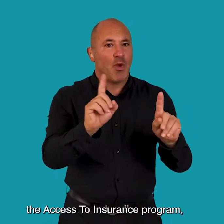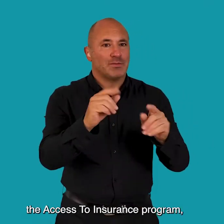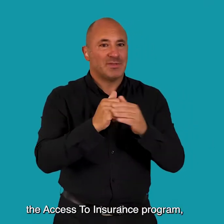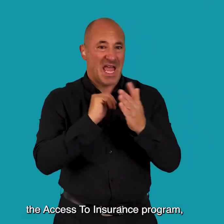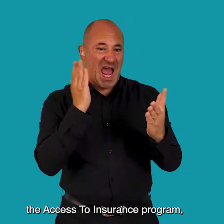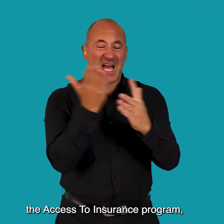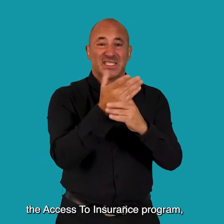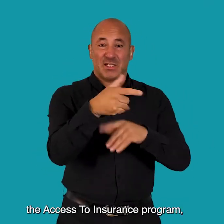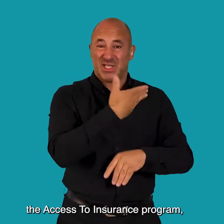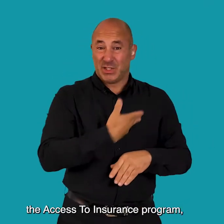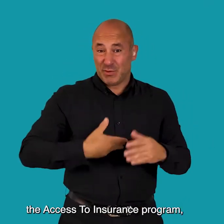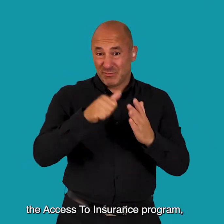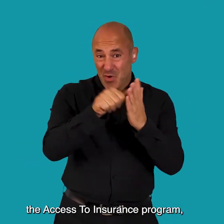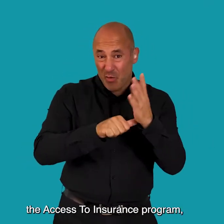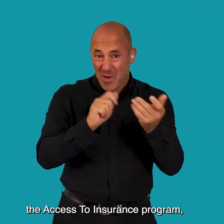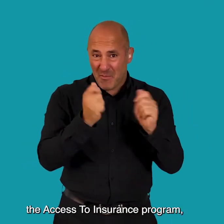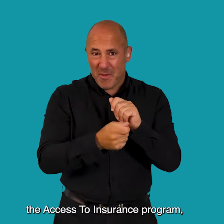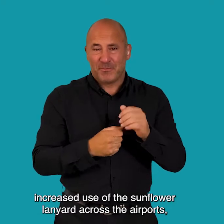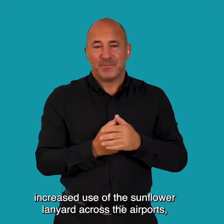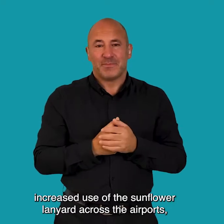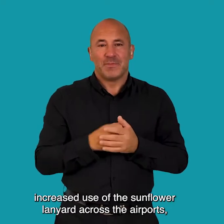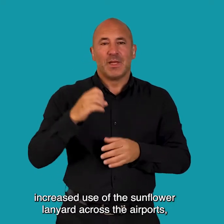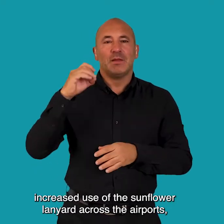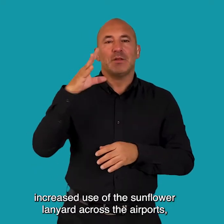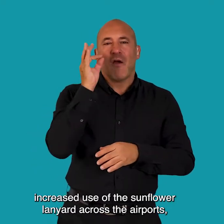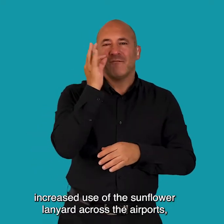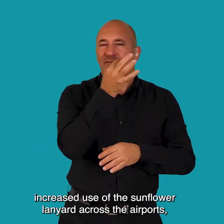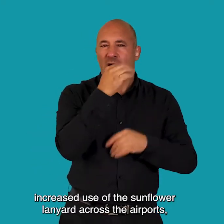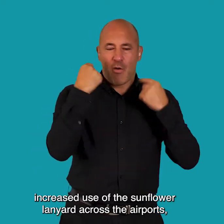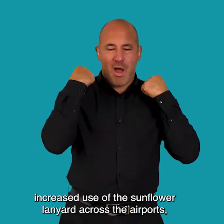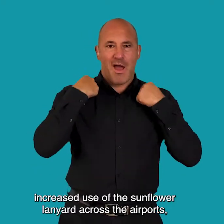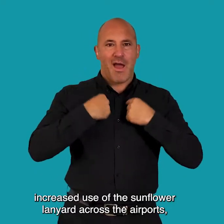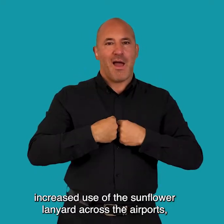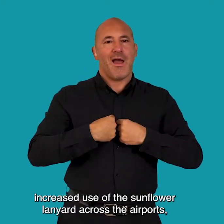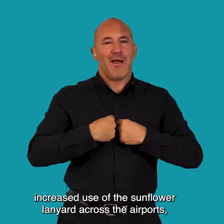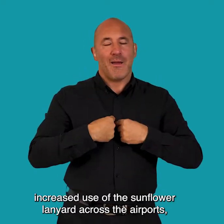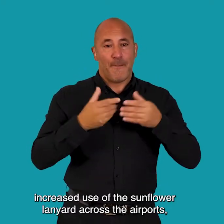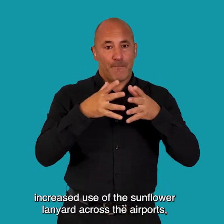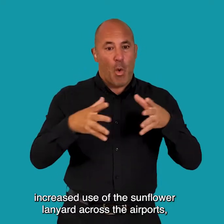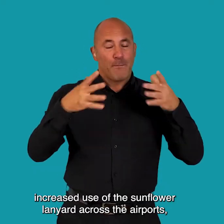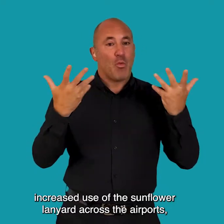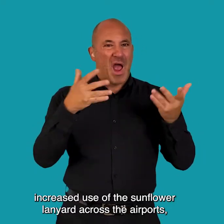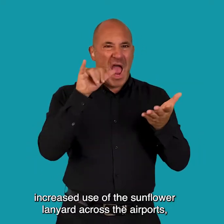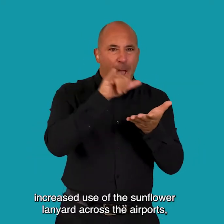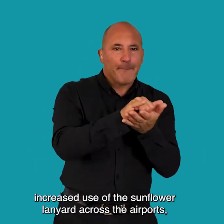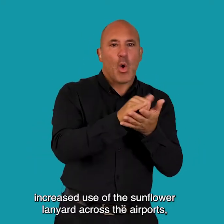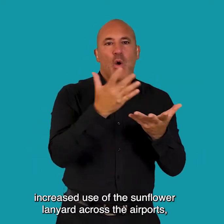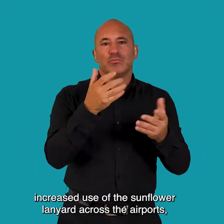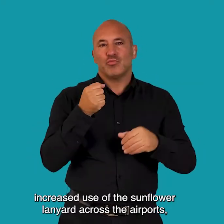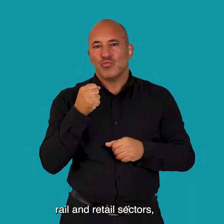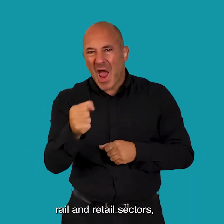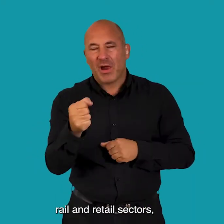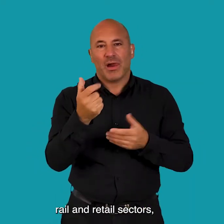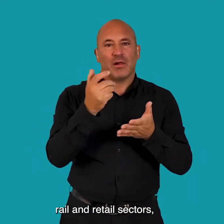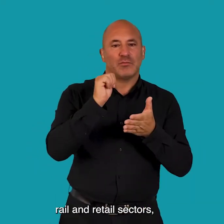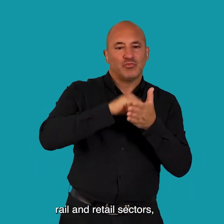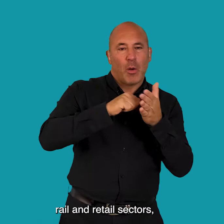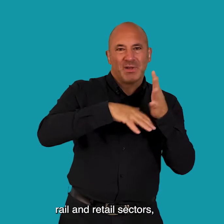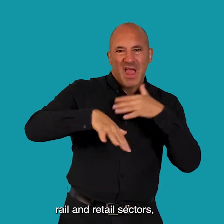Access to Insurance programme, increased use of the sunflower lanyard across the airports, rail and retail